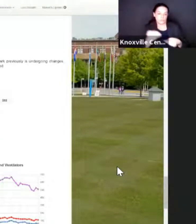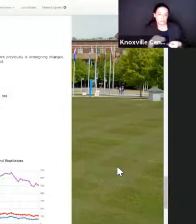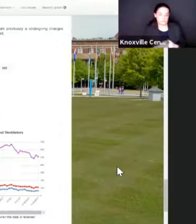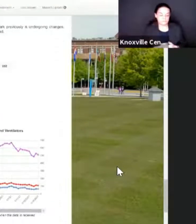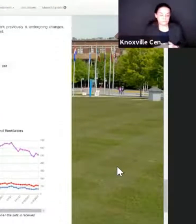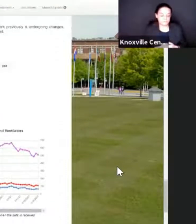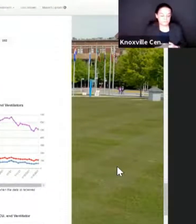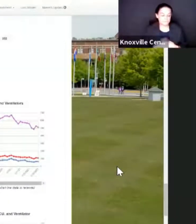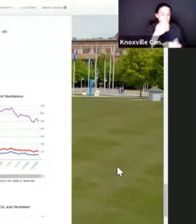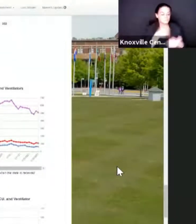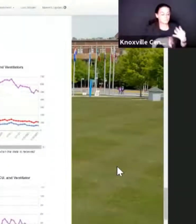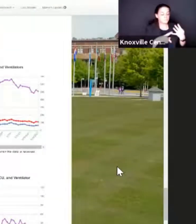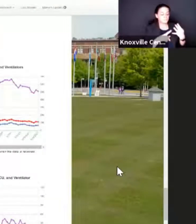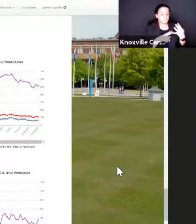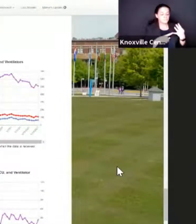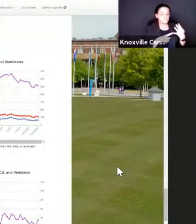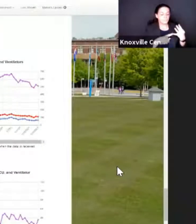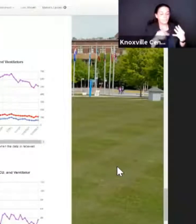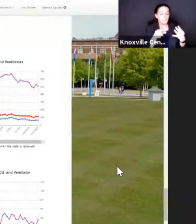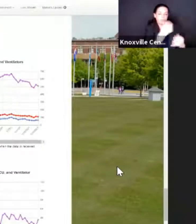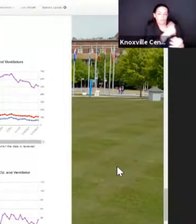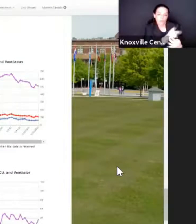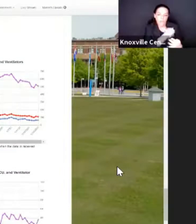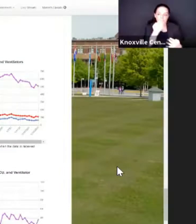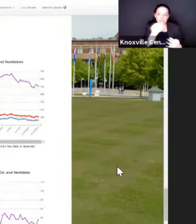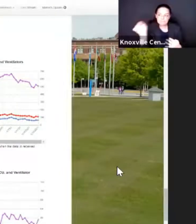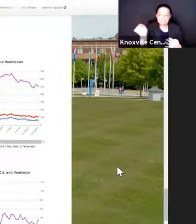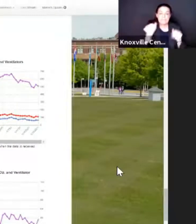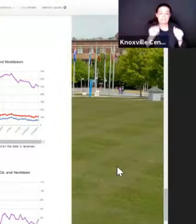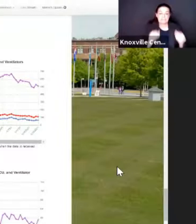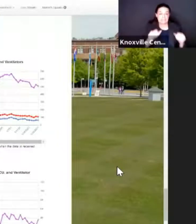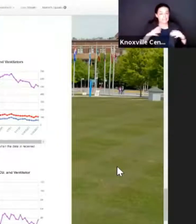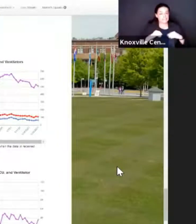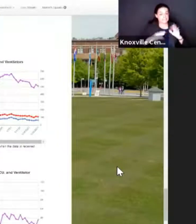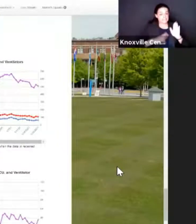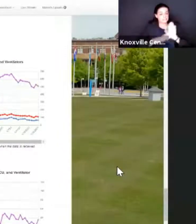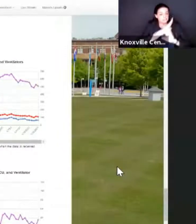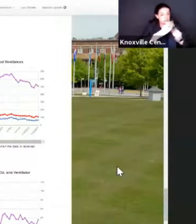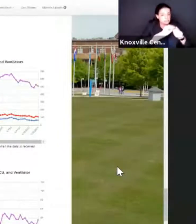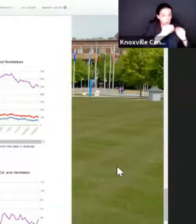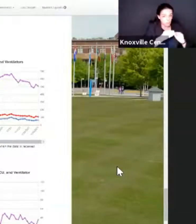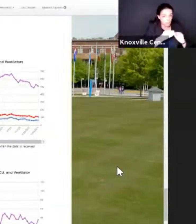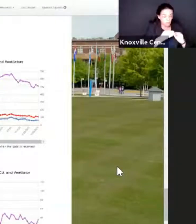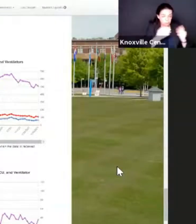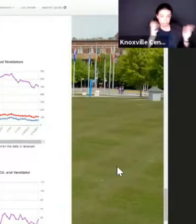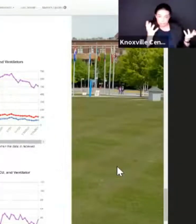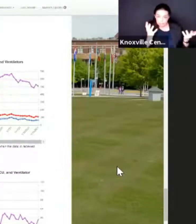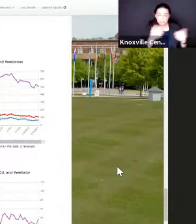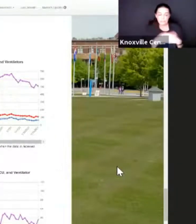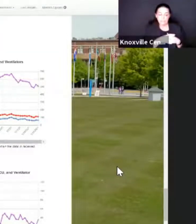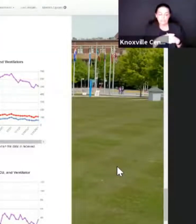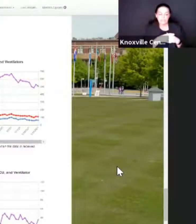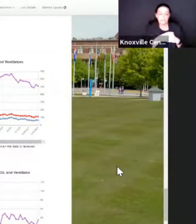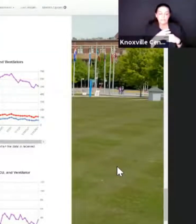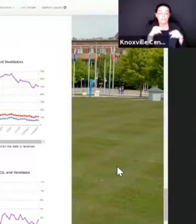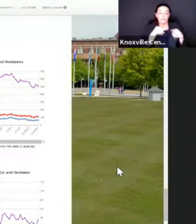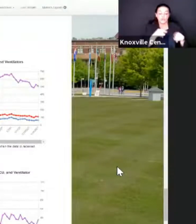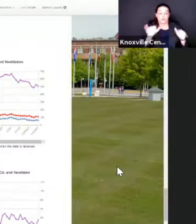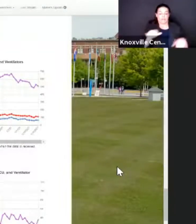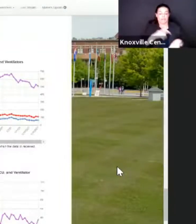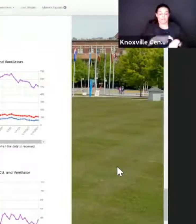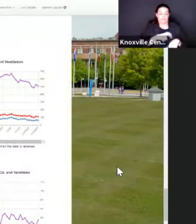Our fourth benchmark, healthcare systems capabilities remain within current and forecasted surge capacity. During this time,